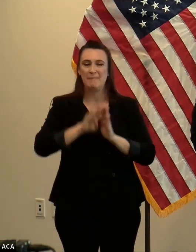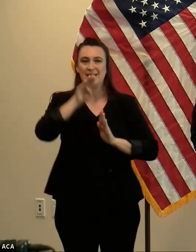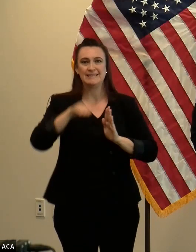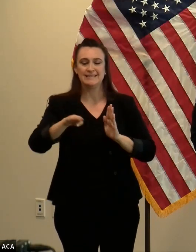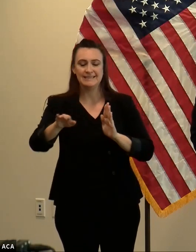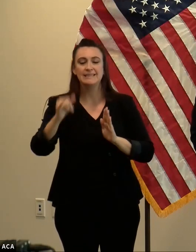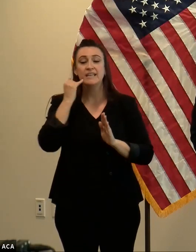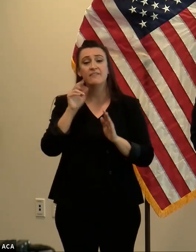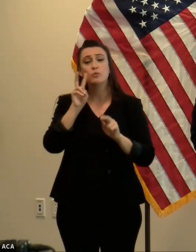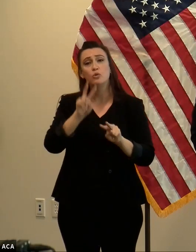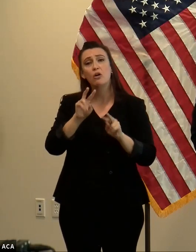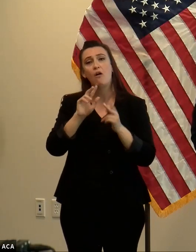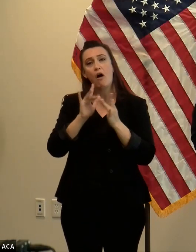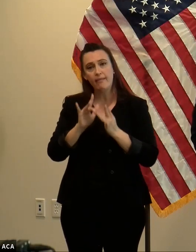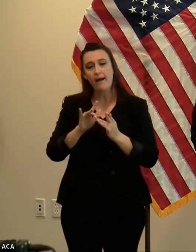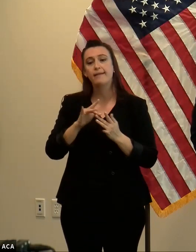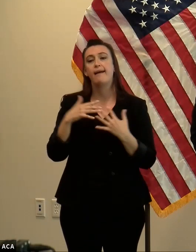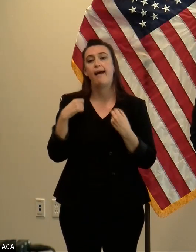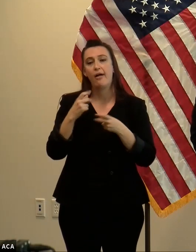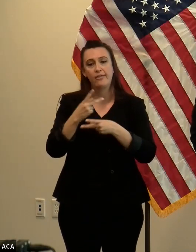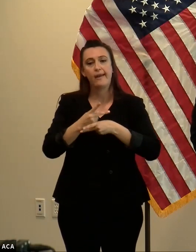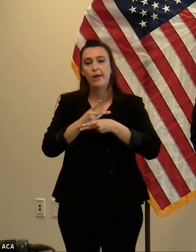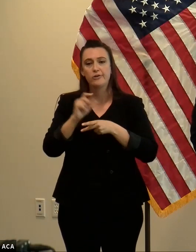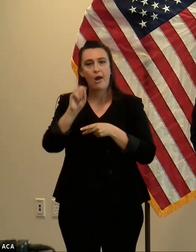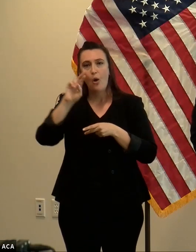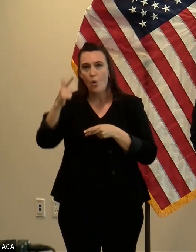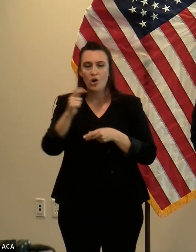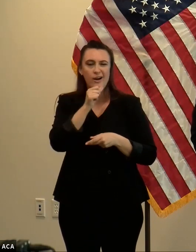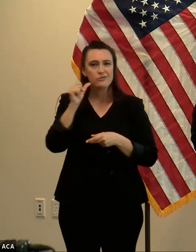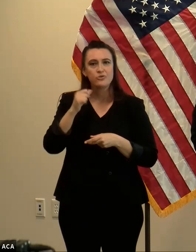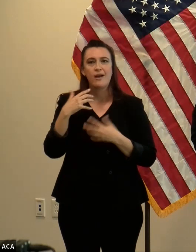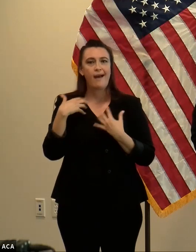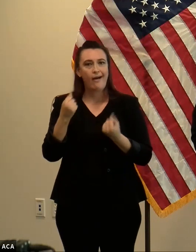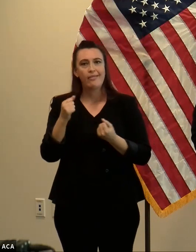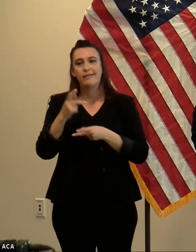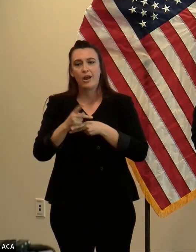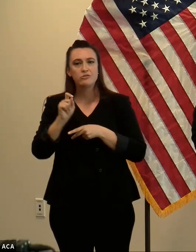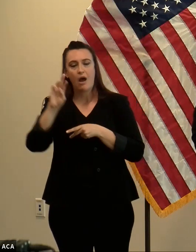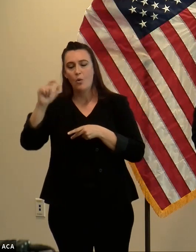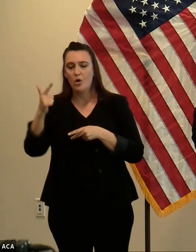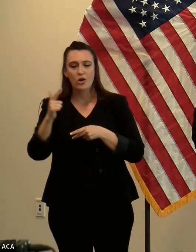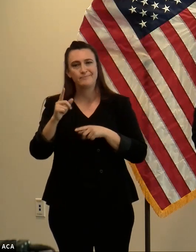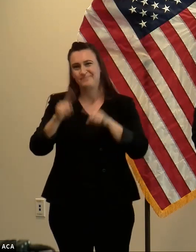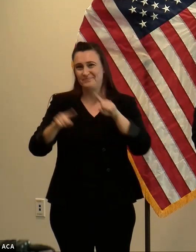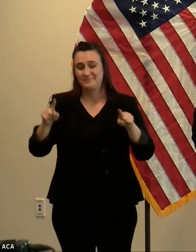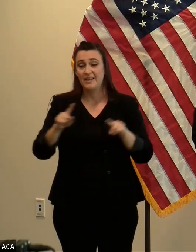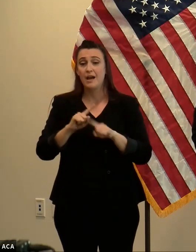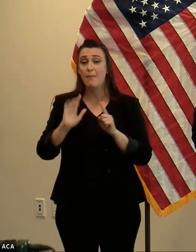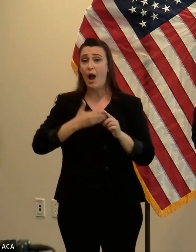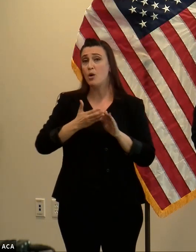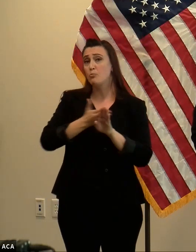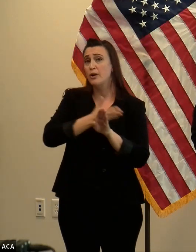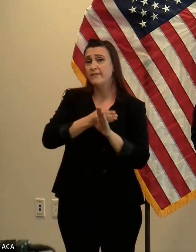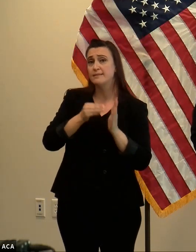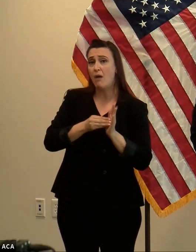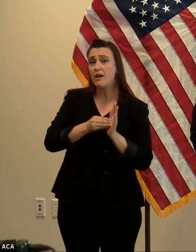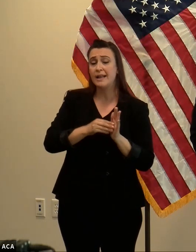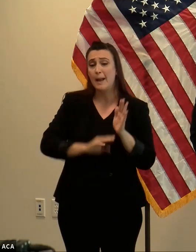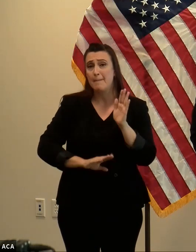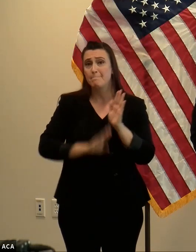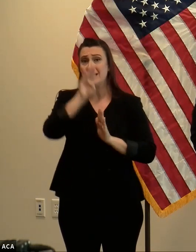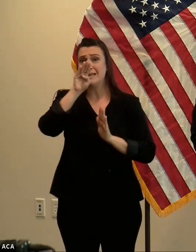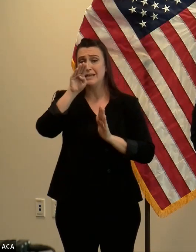is online, you can see what those peaks are. With peaks going as high as our previous modeling, up to